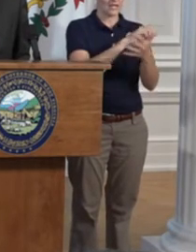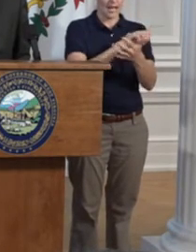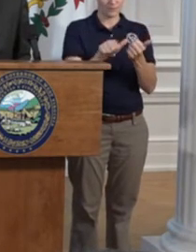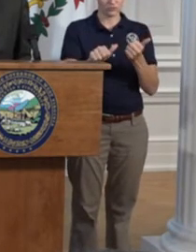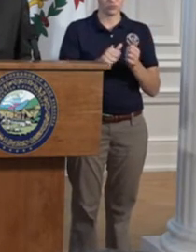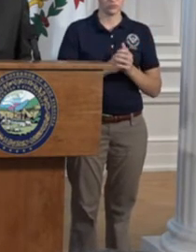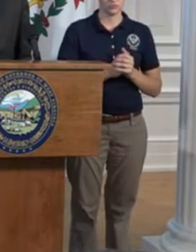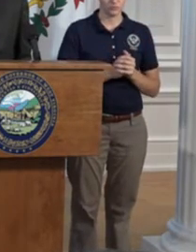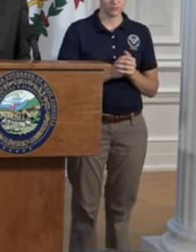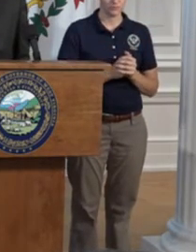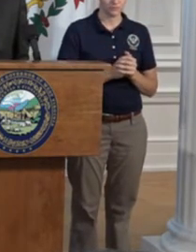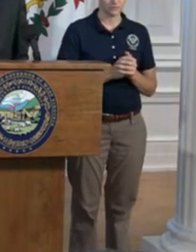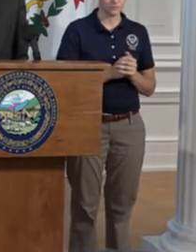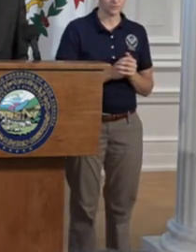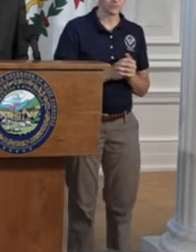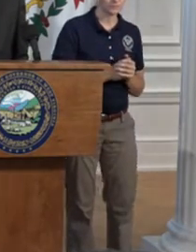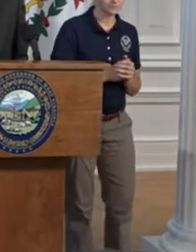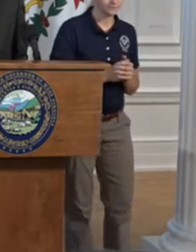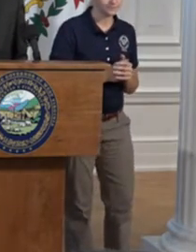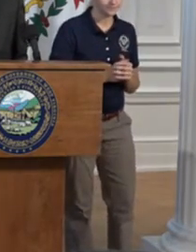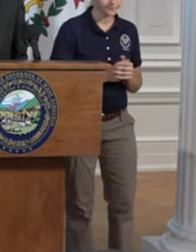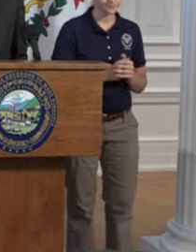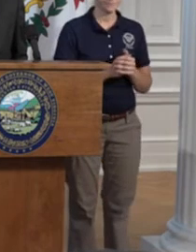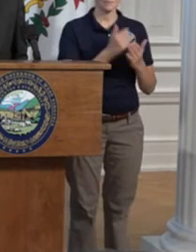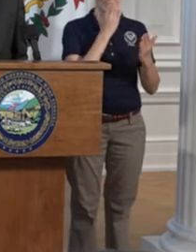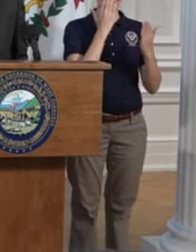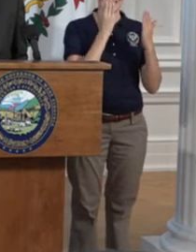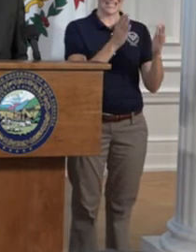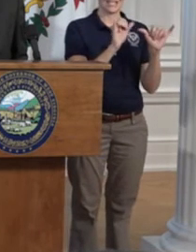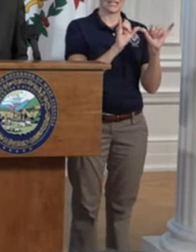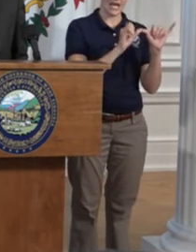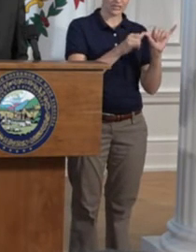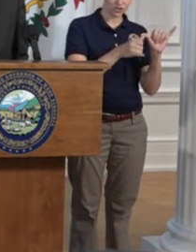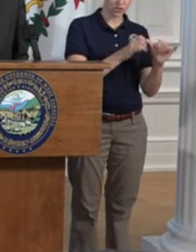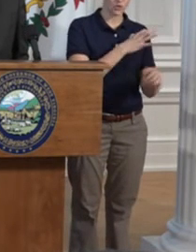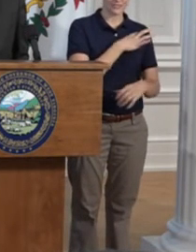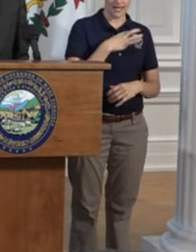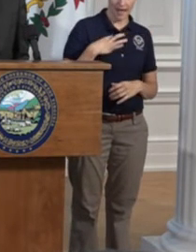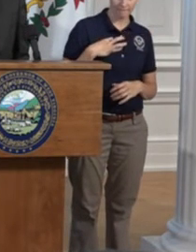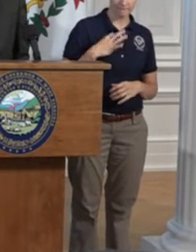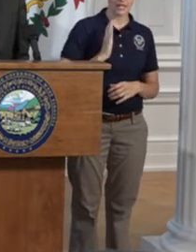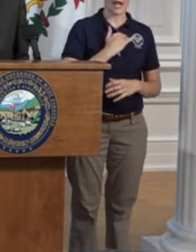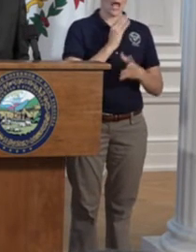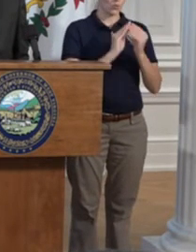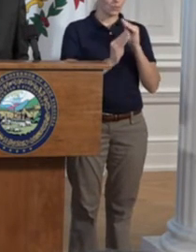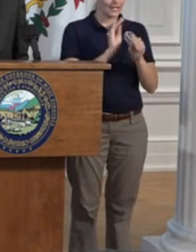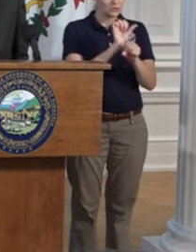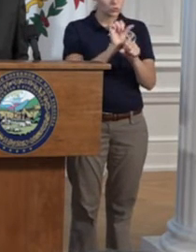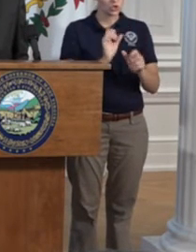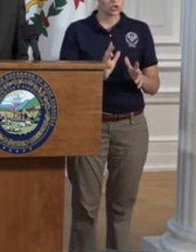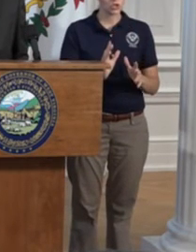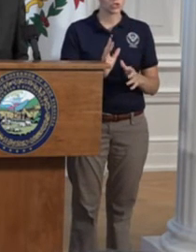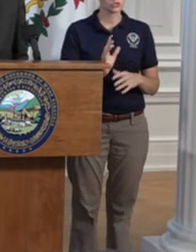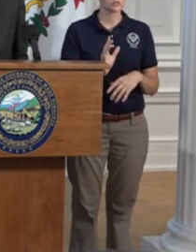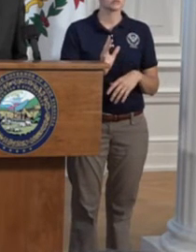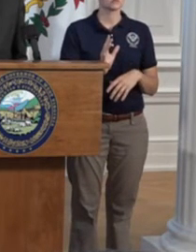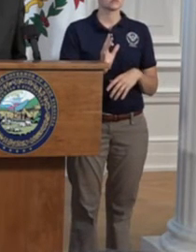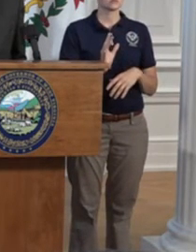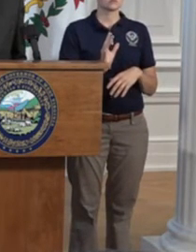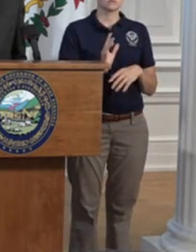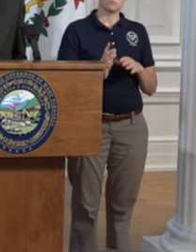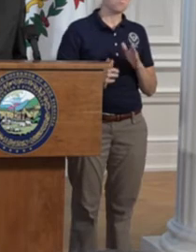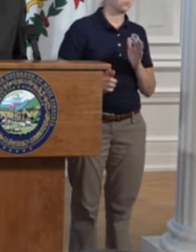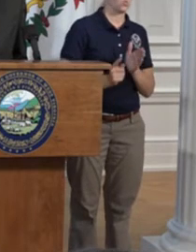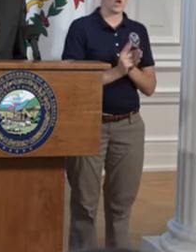I'd like to thank our engineering staff and our maintenance workers for getting out